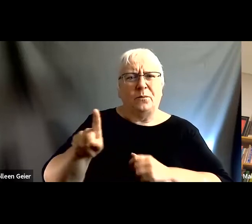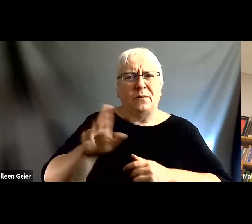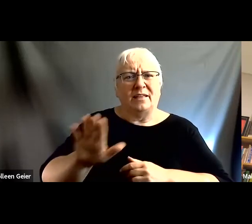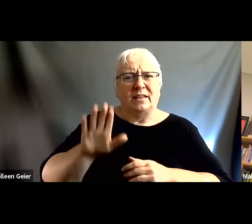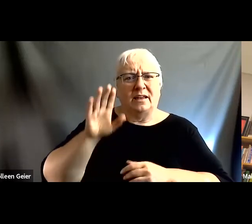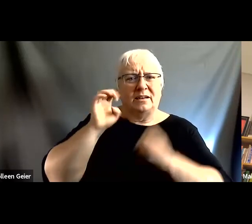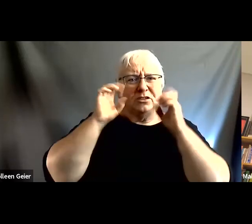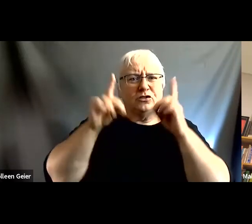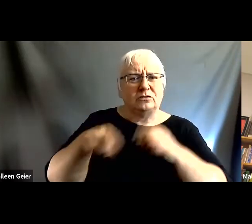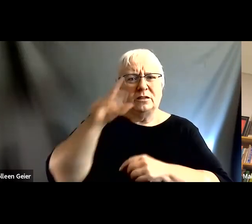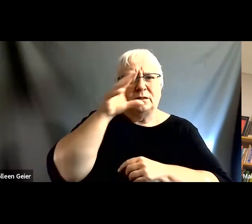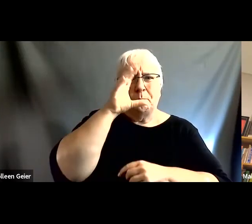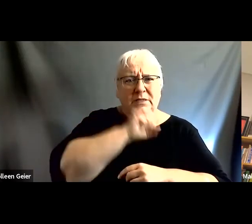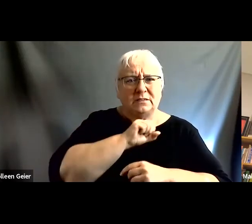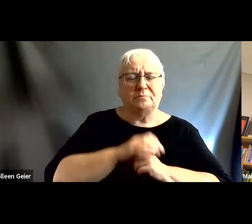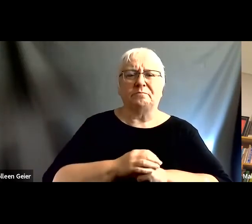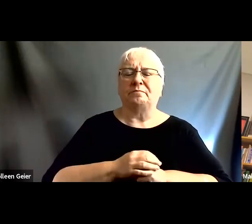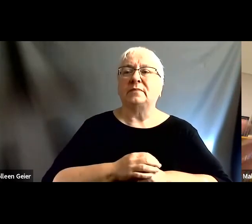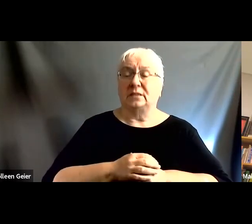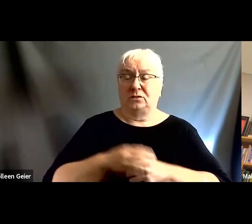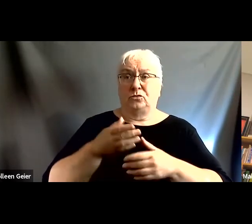lot of